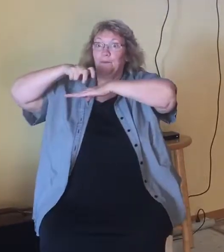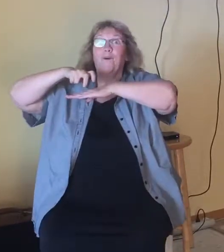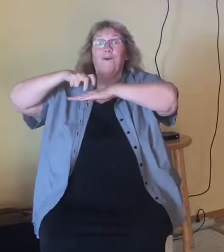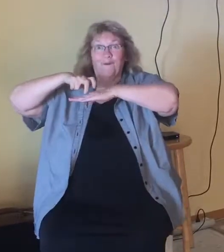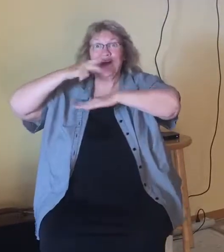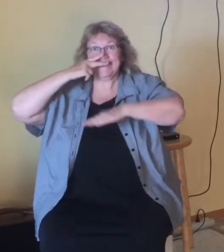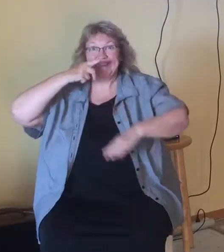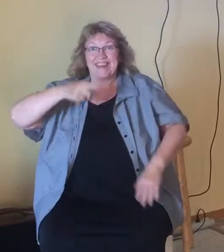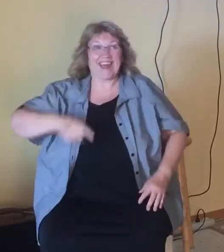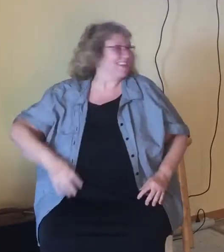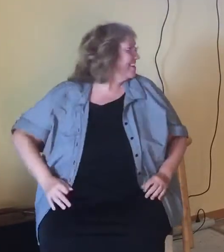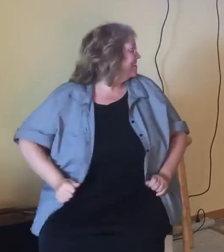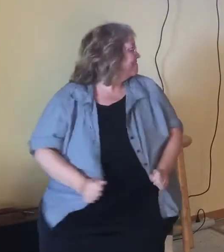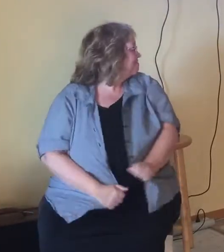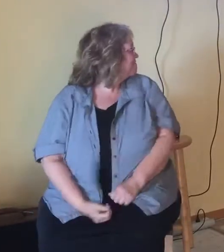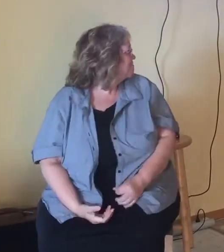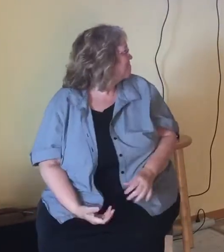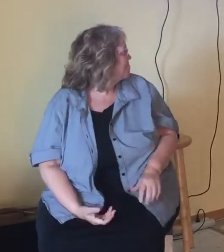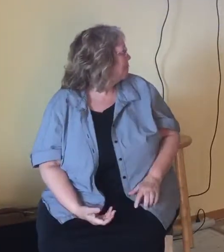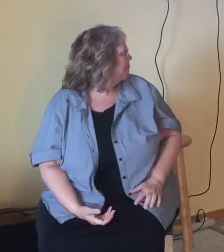that. Here you go.